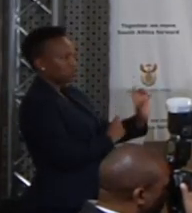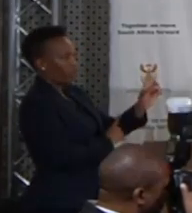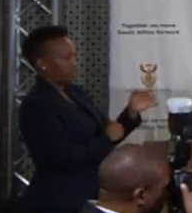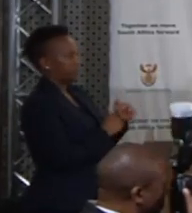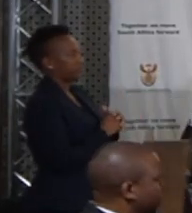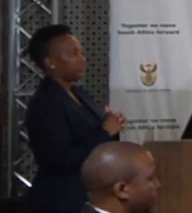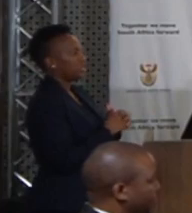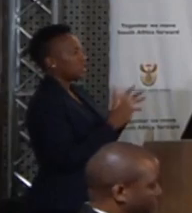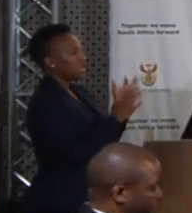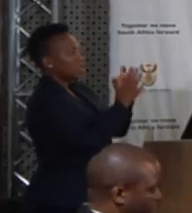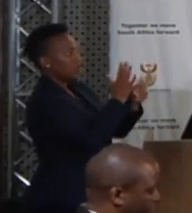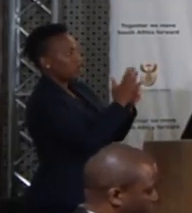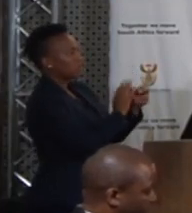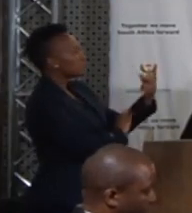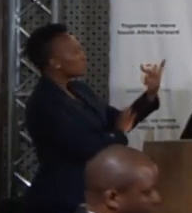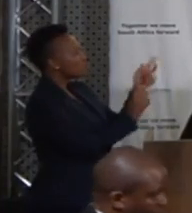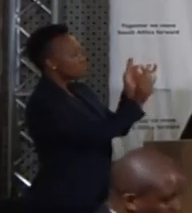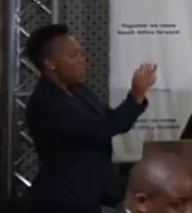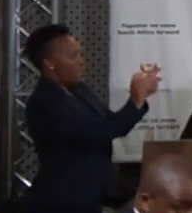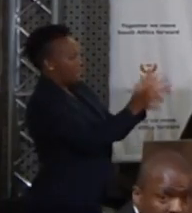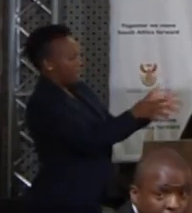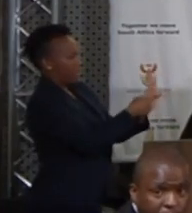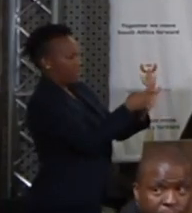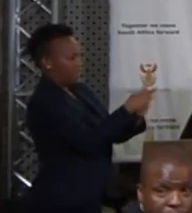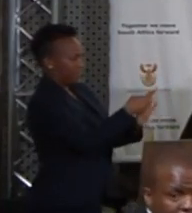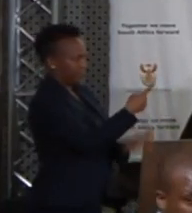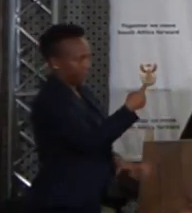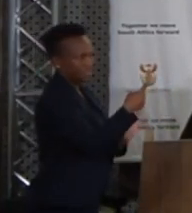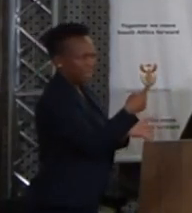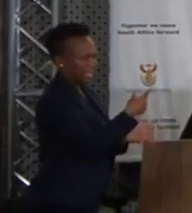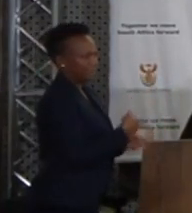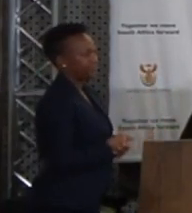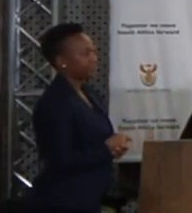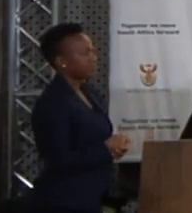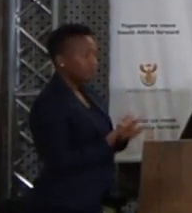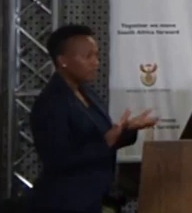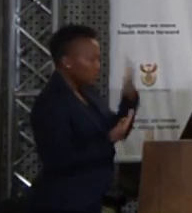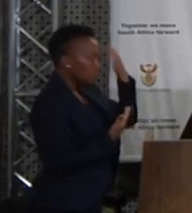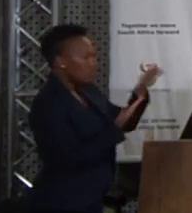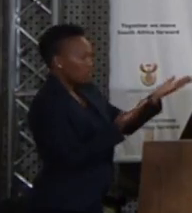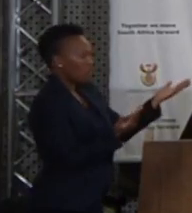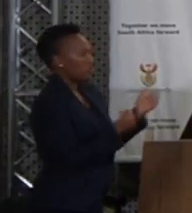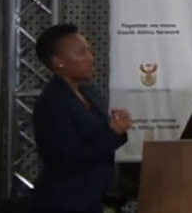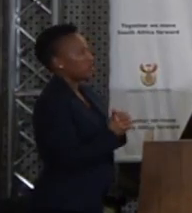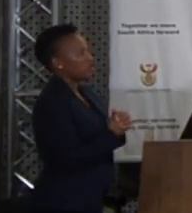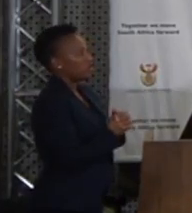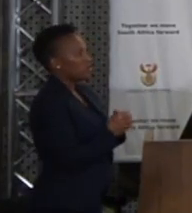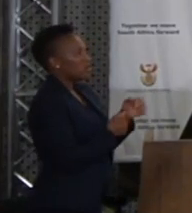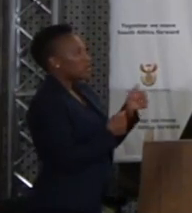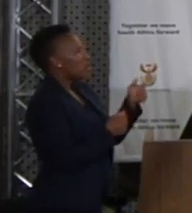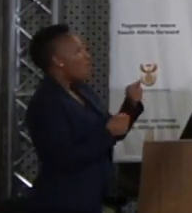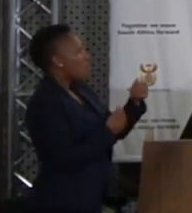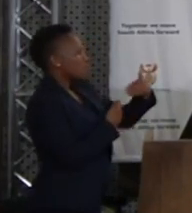in these regulations are only two indeed, because as you know, all the